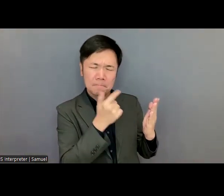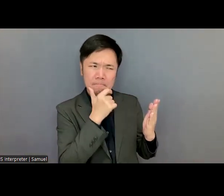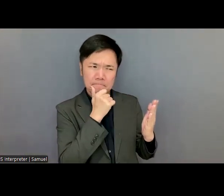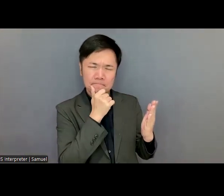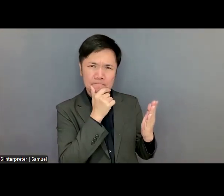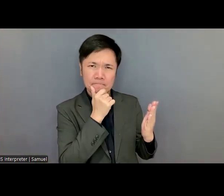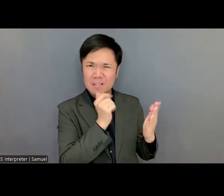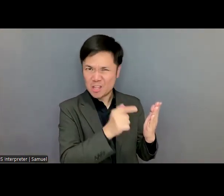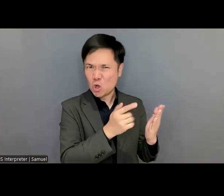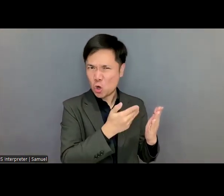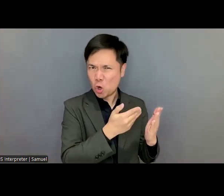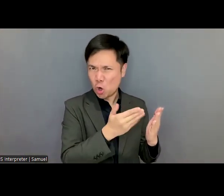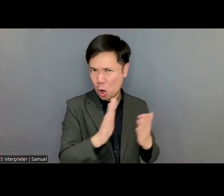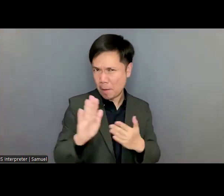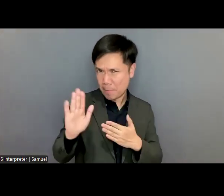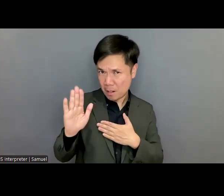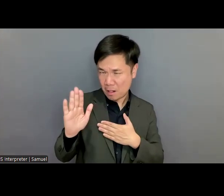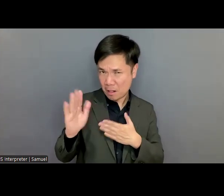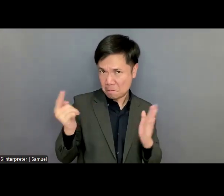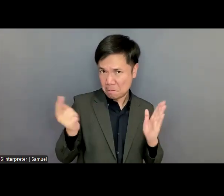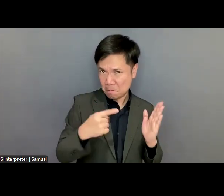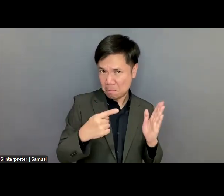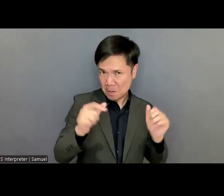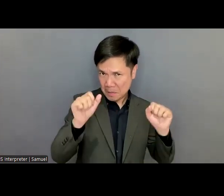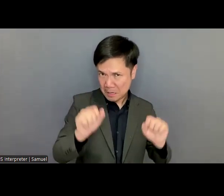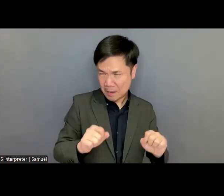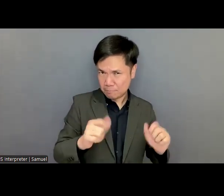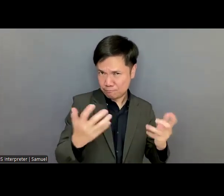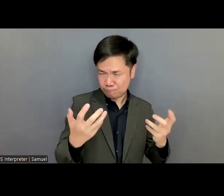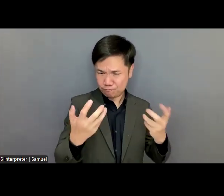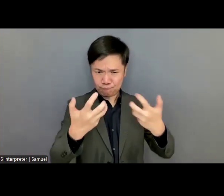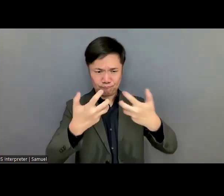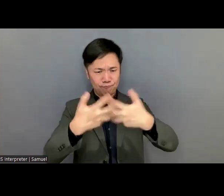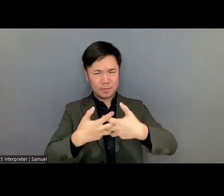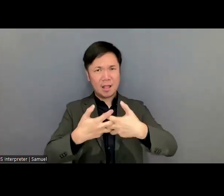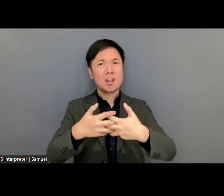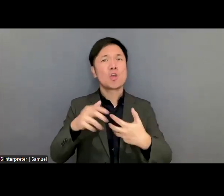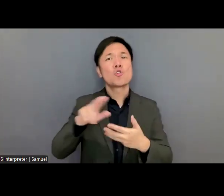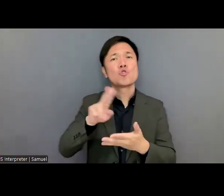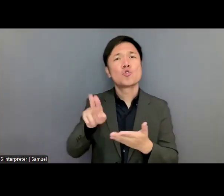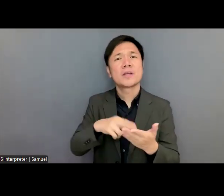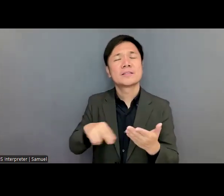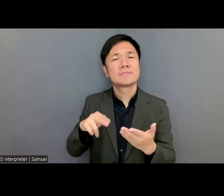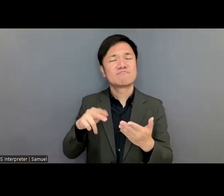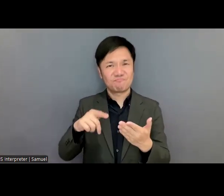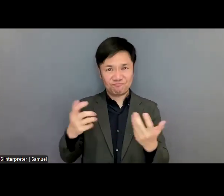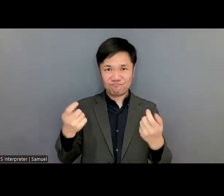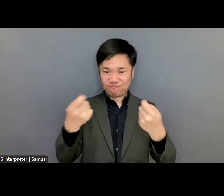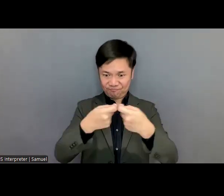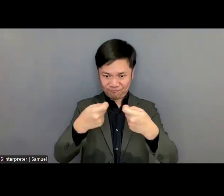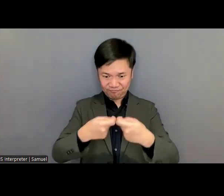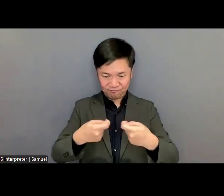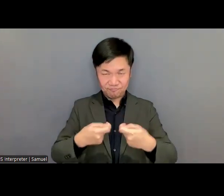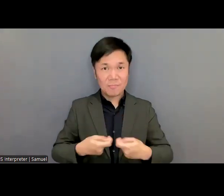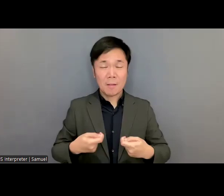and ensures that the commitment is aligned with the UN Convention on the Rights of